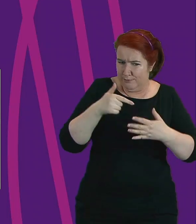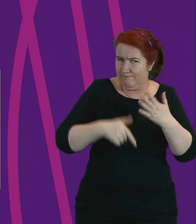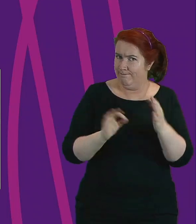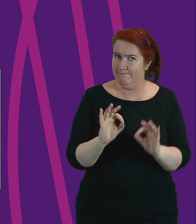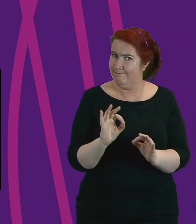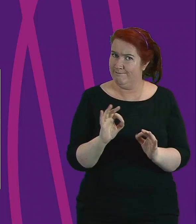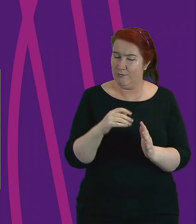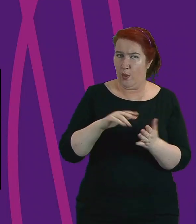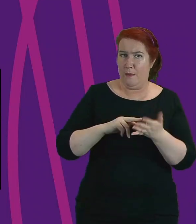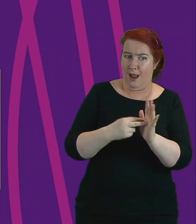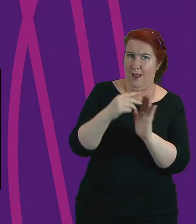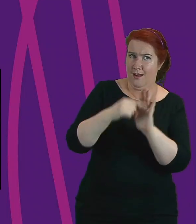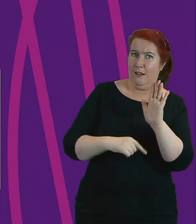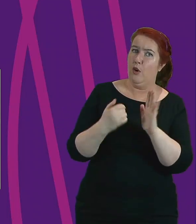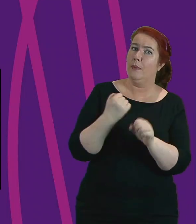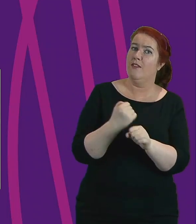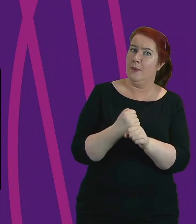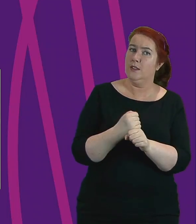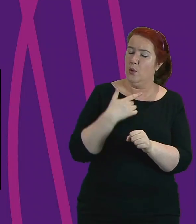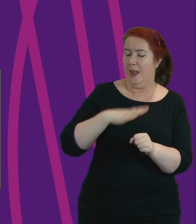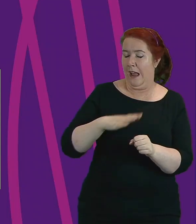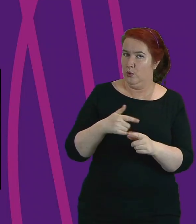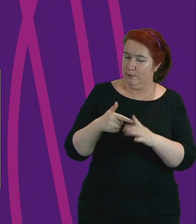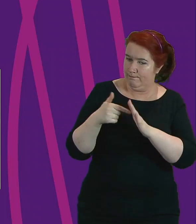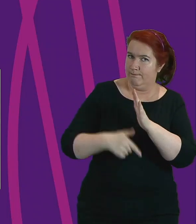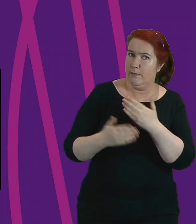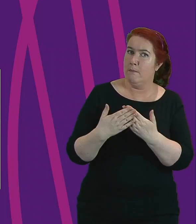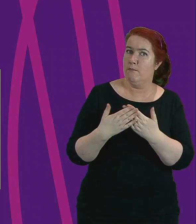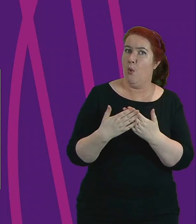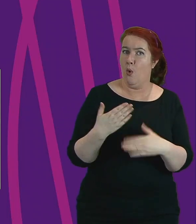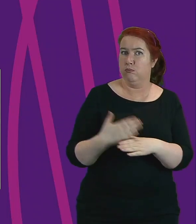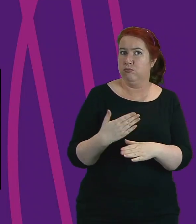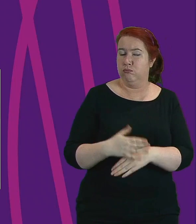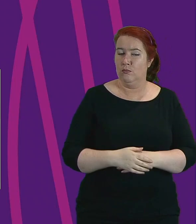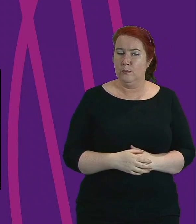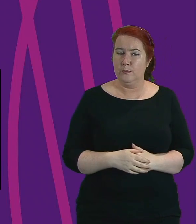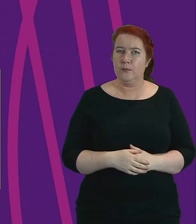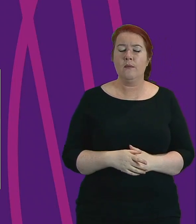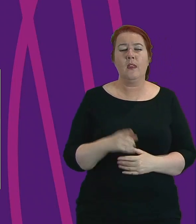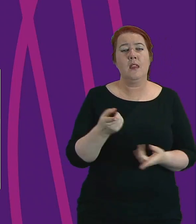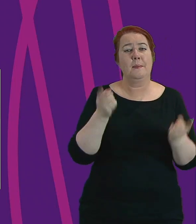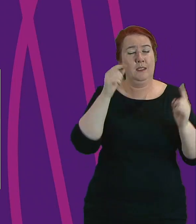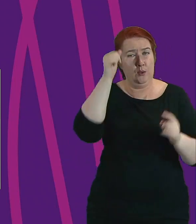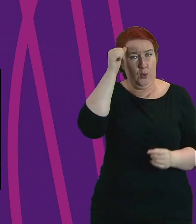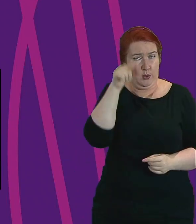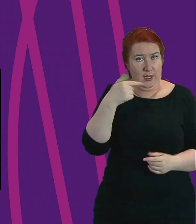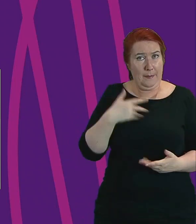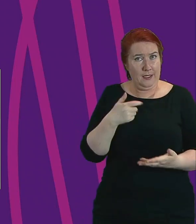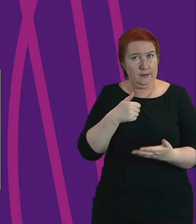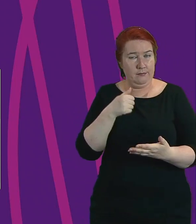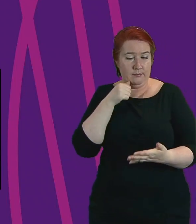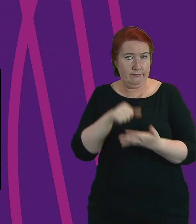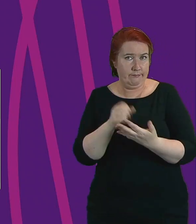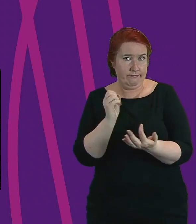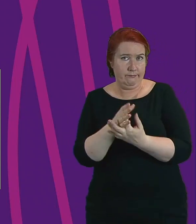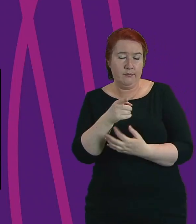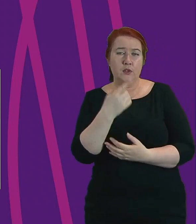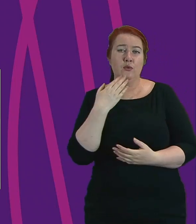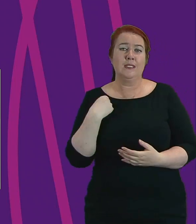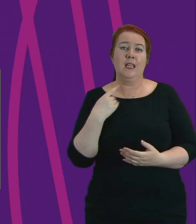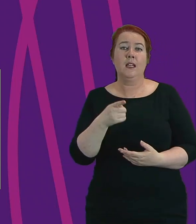right. And the Cabinet Secretary will be aware that I wrote to her recently about further clarity on mental